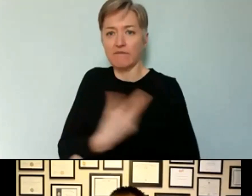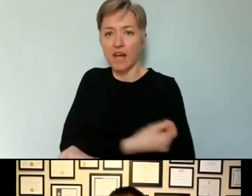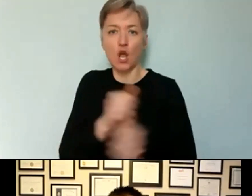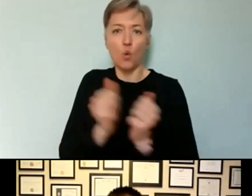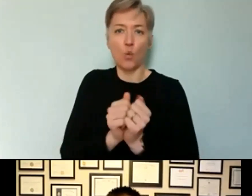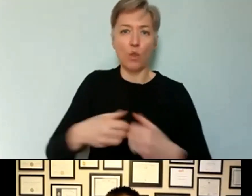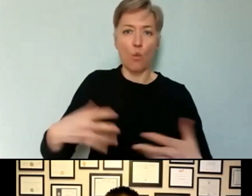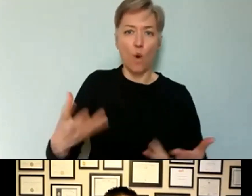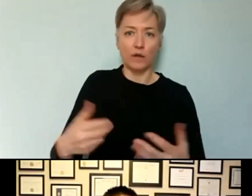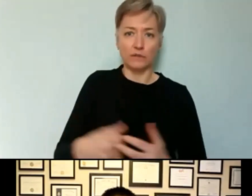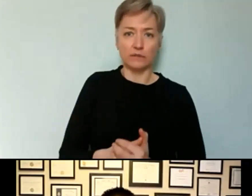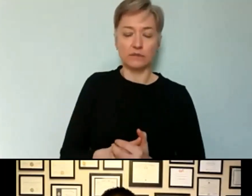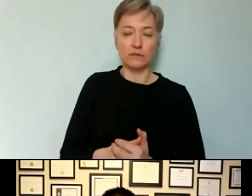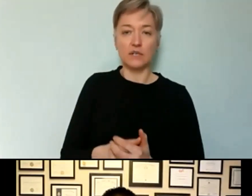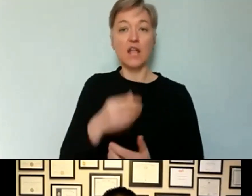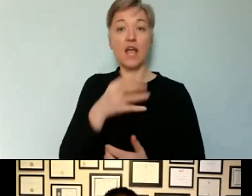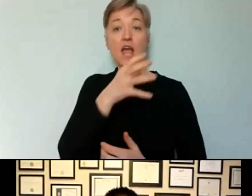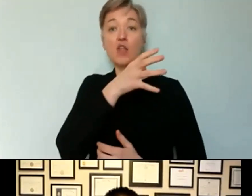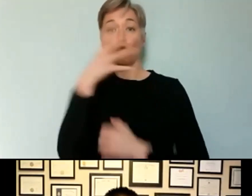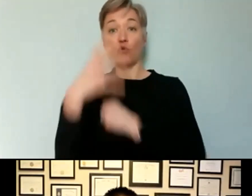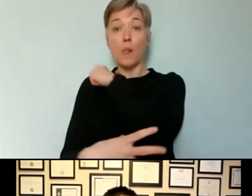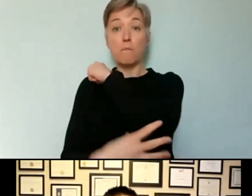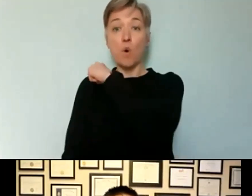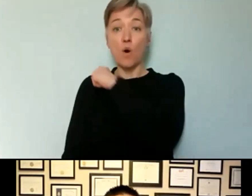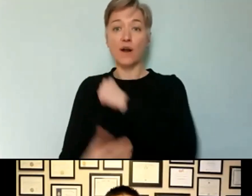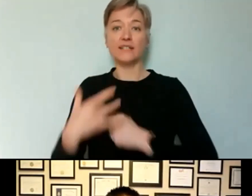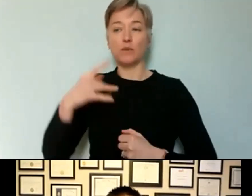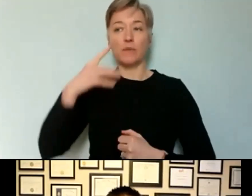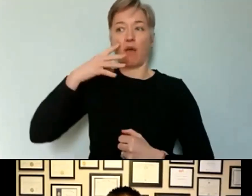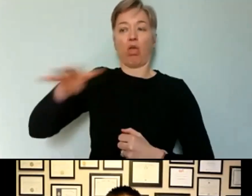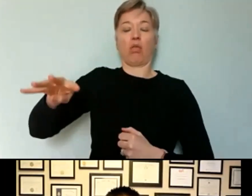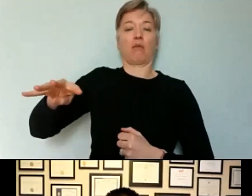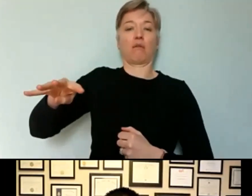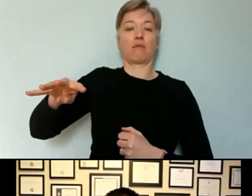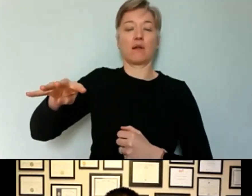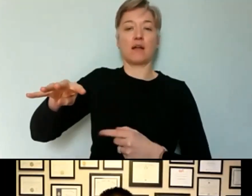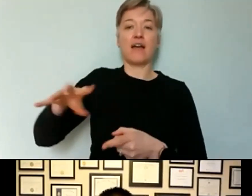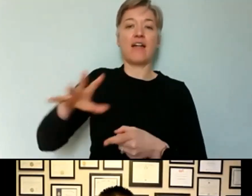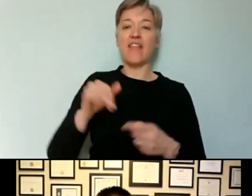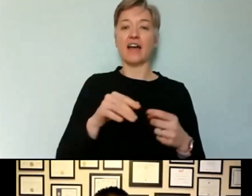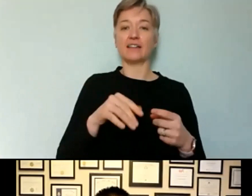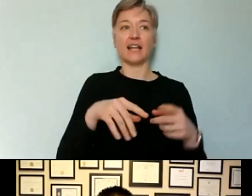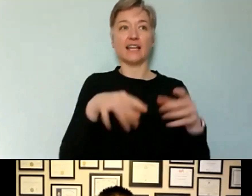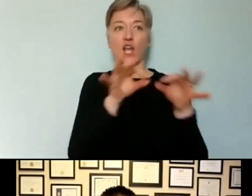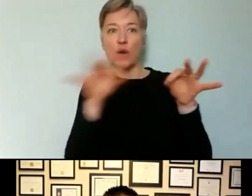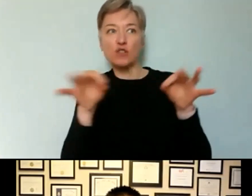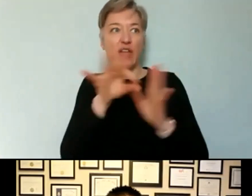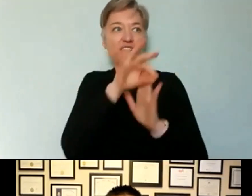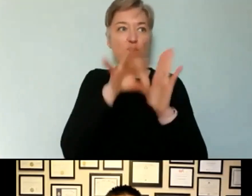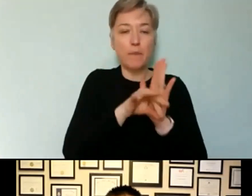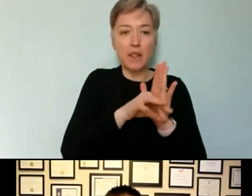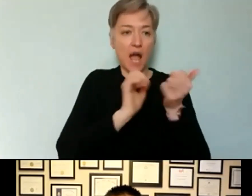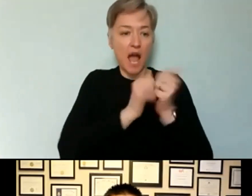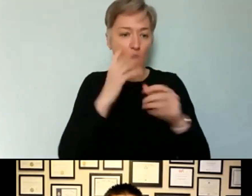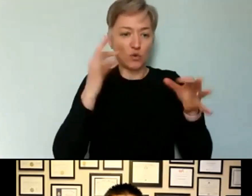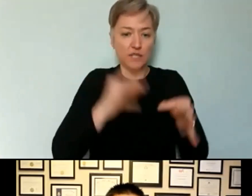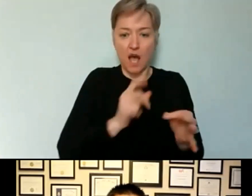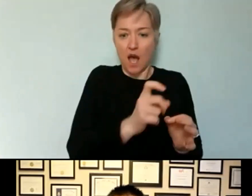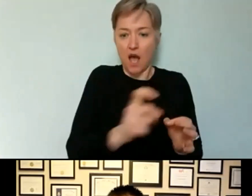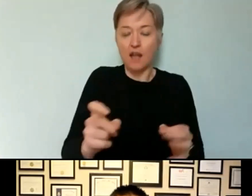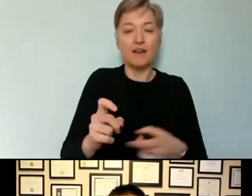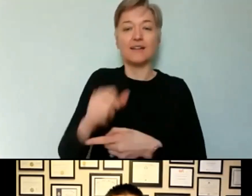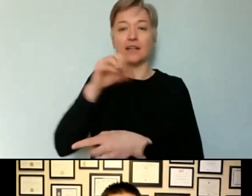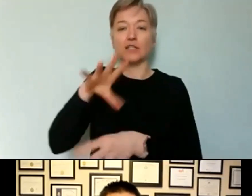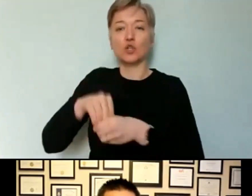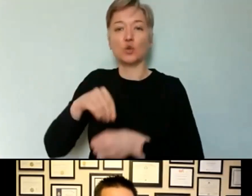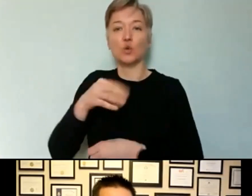rural counties in general have been left out of that equation. That sort of thing works well for things that we have in the city here, with convention center, we